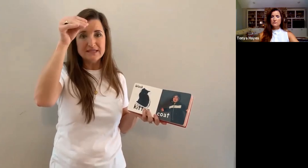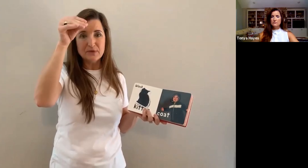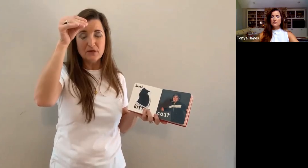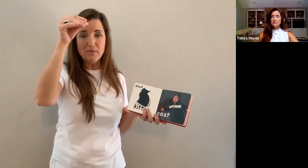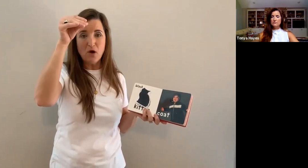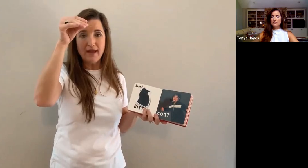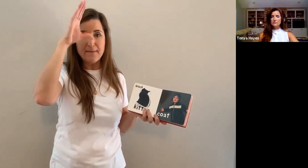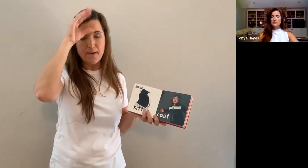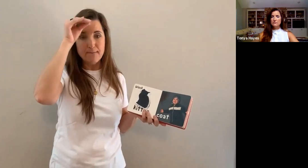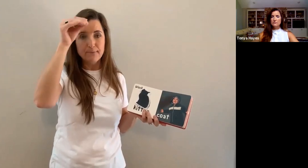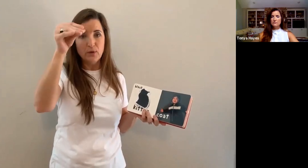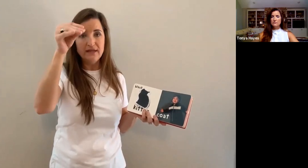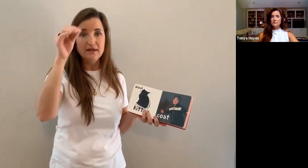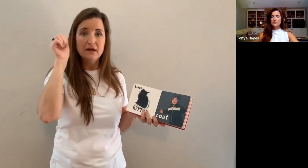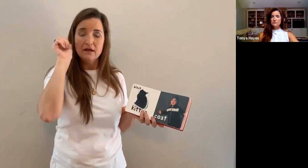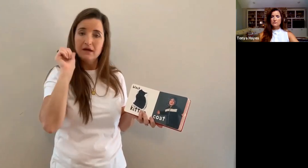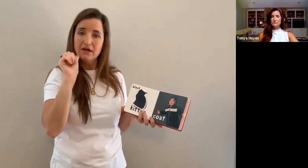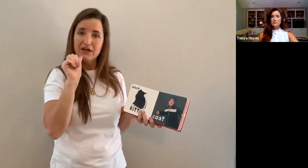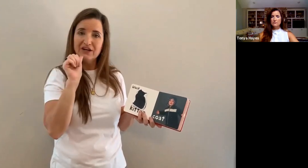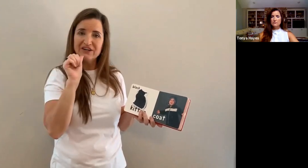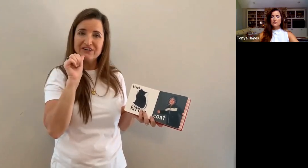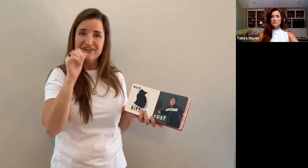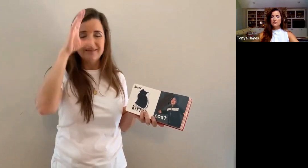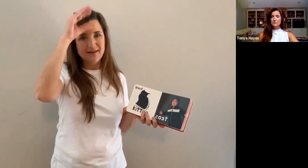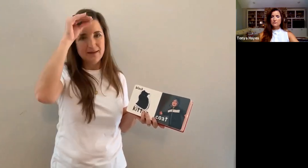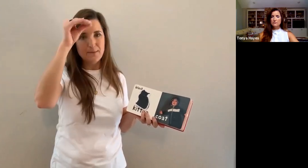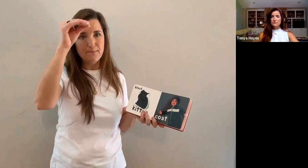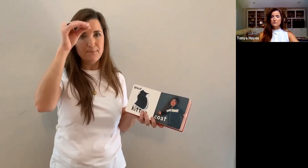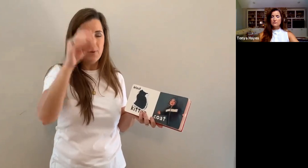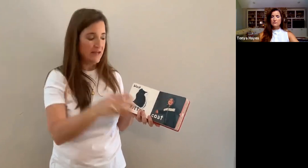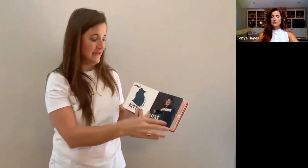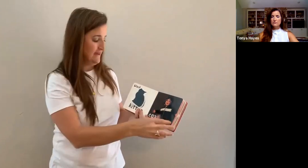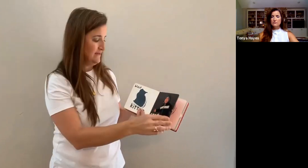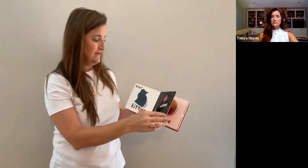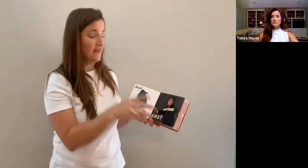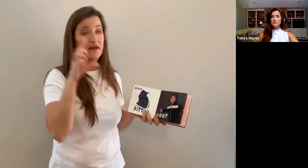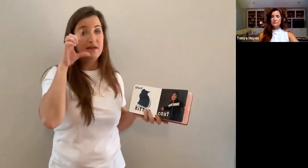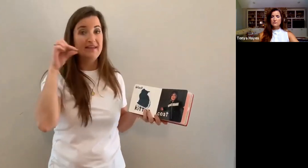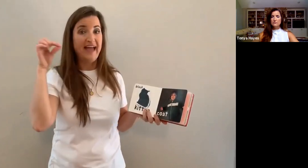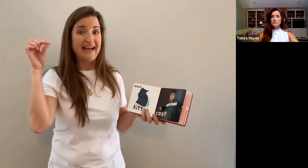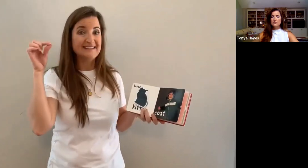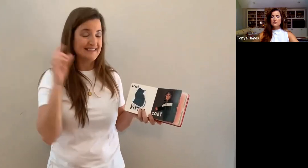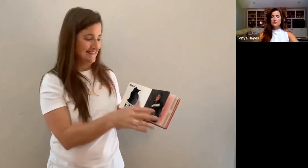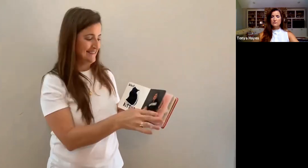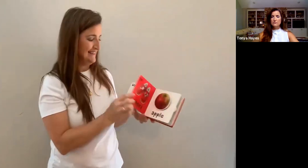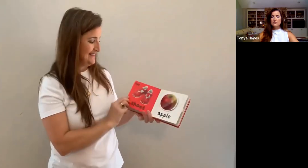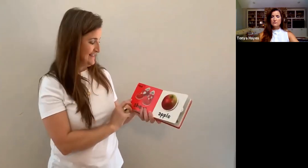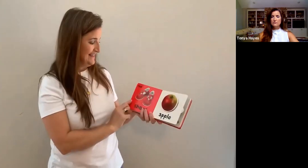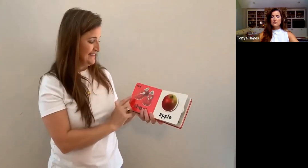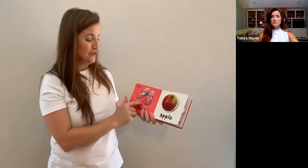So you're just like he's putting on a ball cap. Boy, girl. boy. Cat.